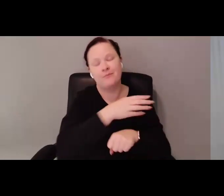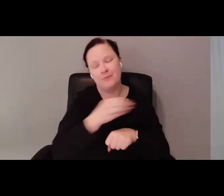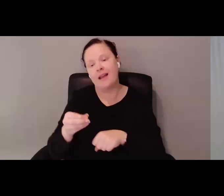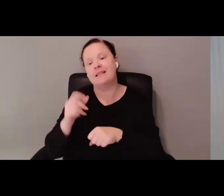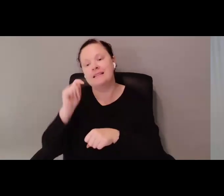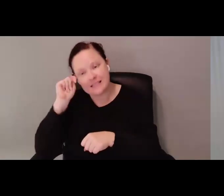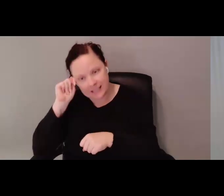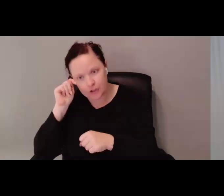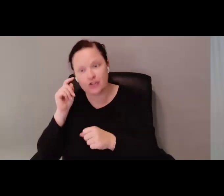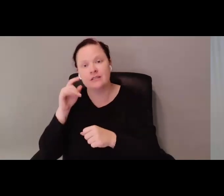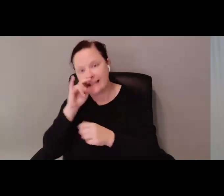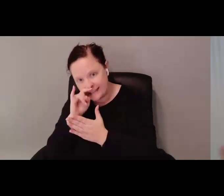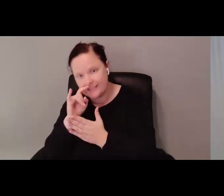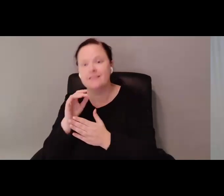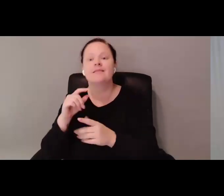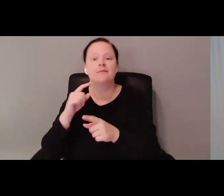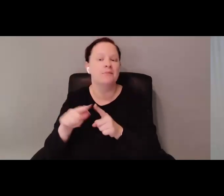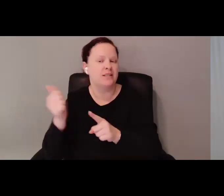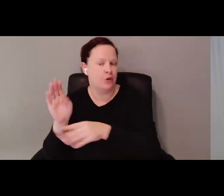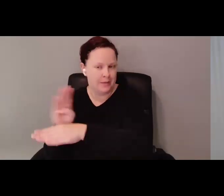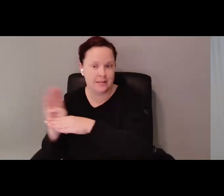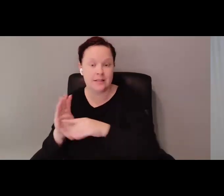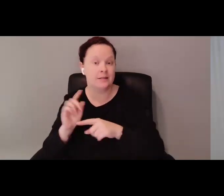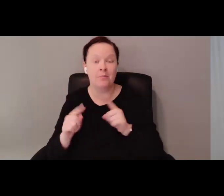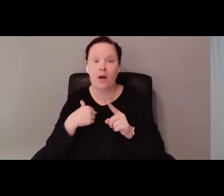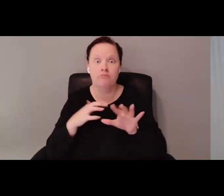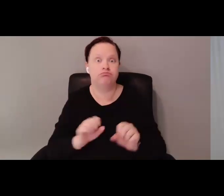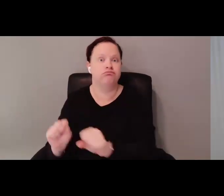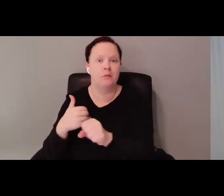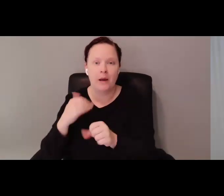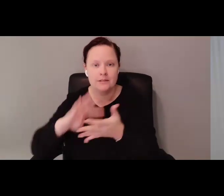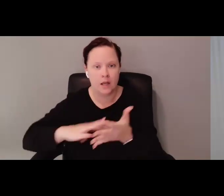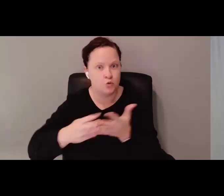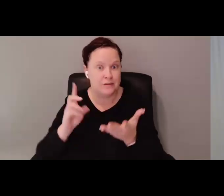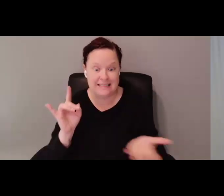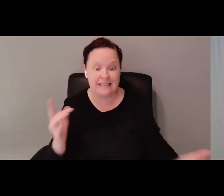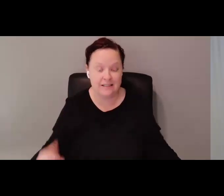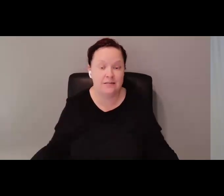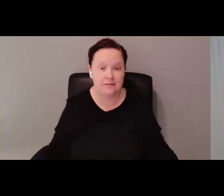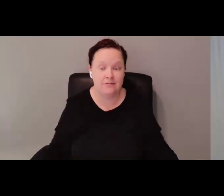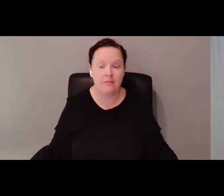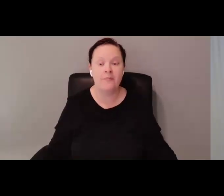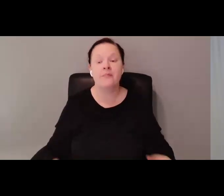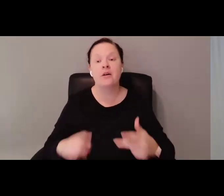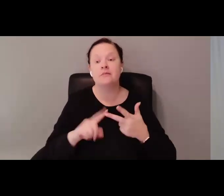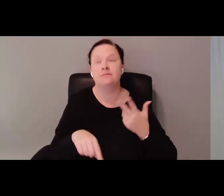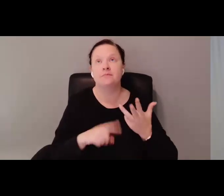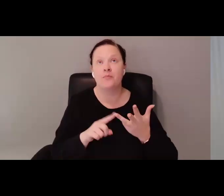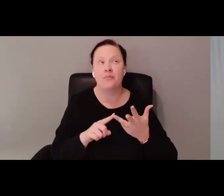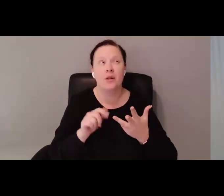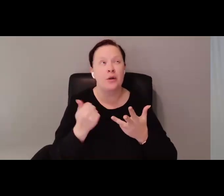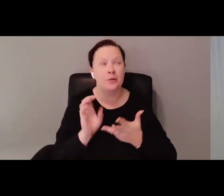businesses, but I was immediately fully booked. So I also had a business